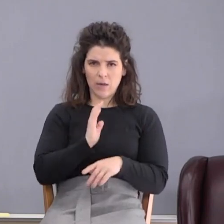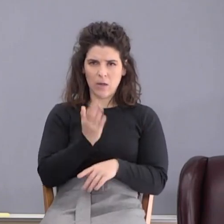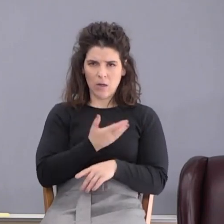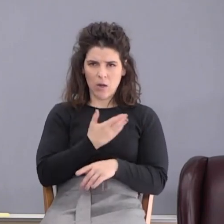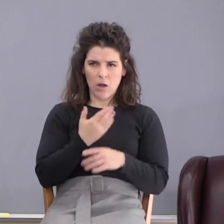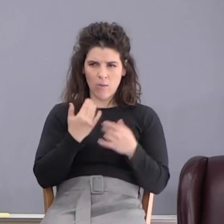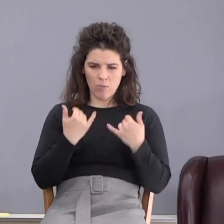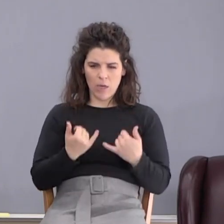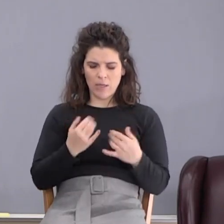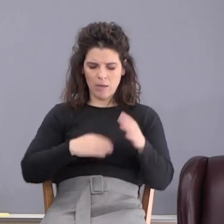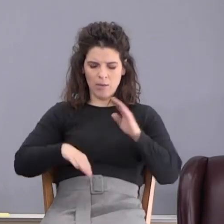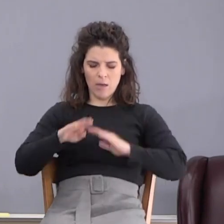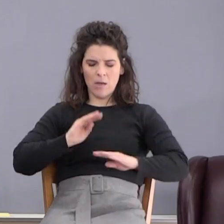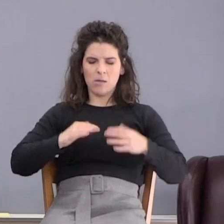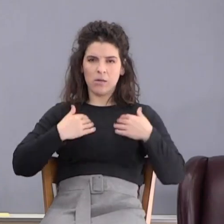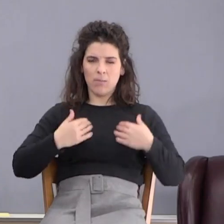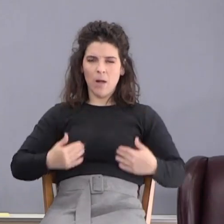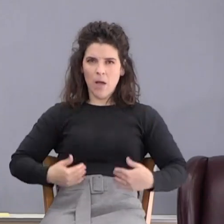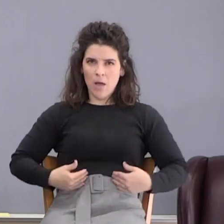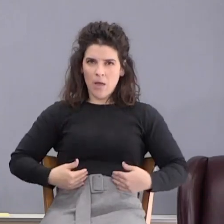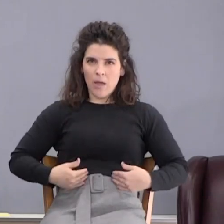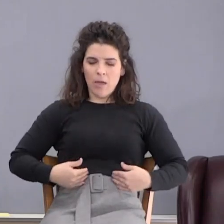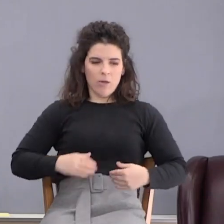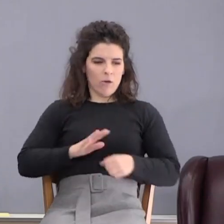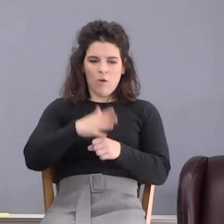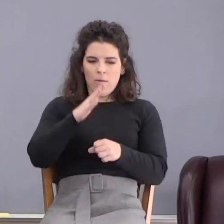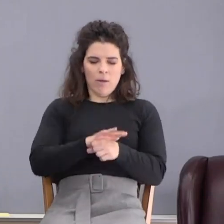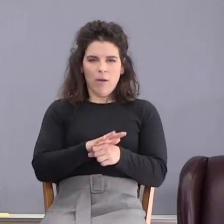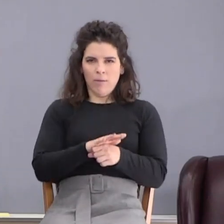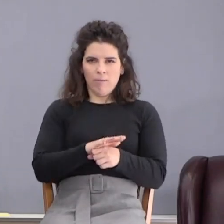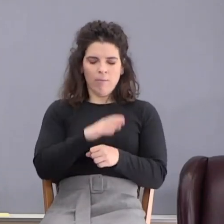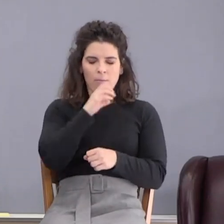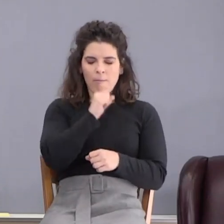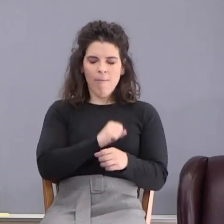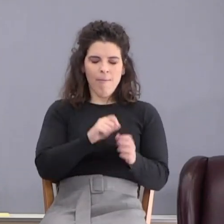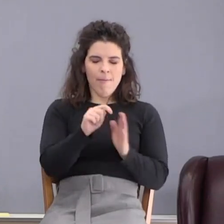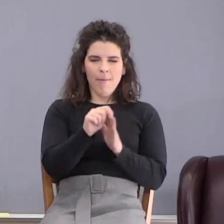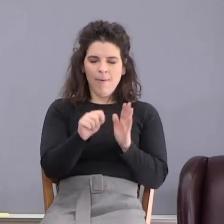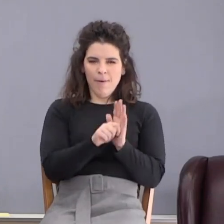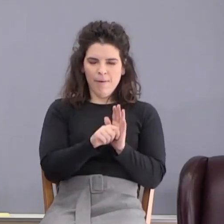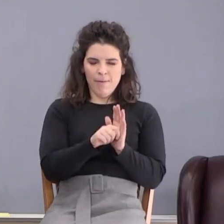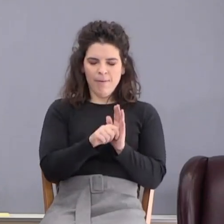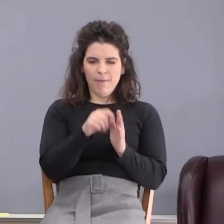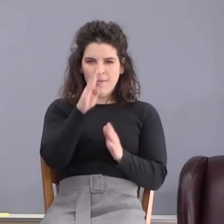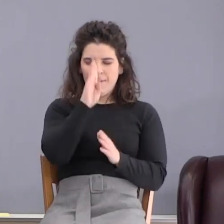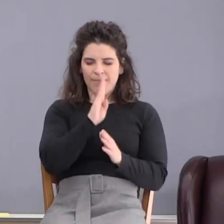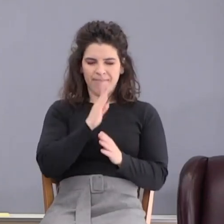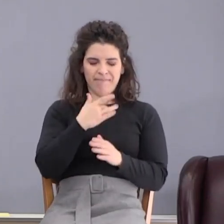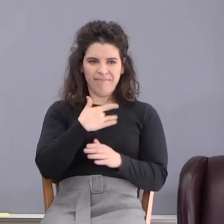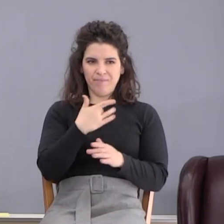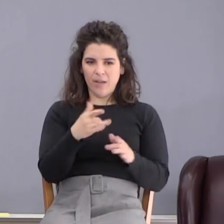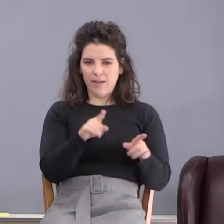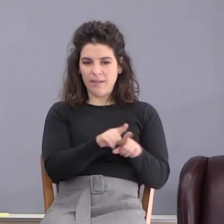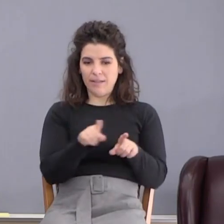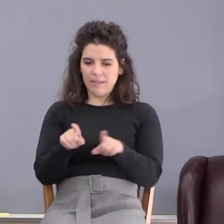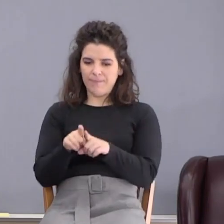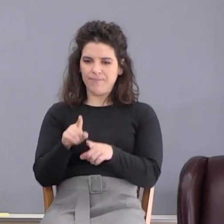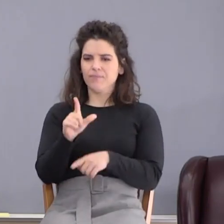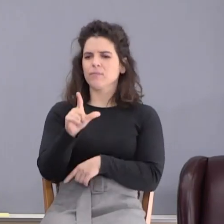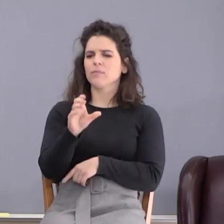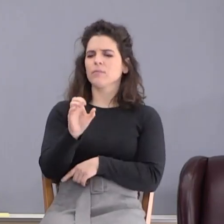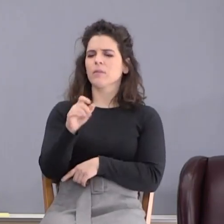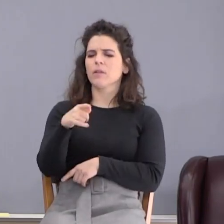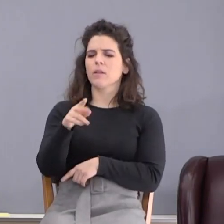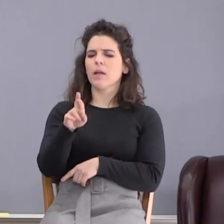present biological bodies, corruption. In the Old Testament, God likened leprosy